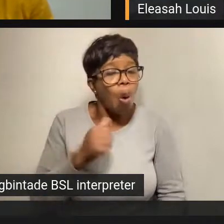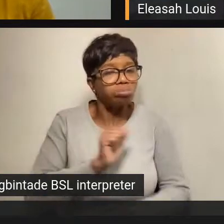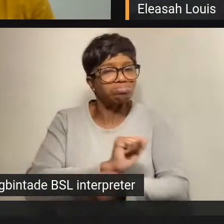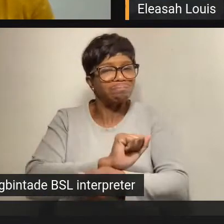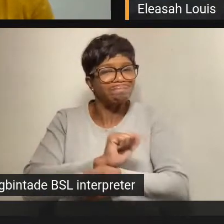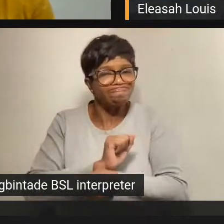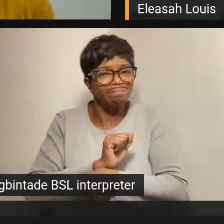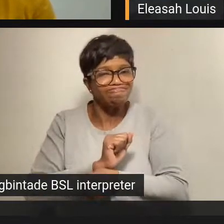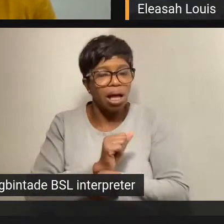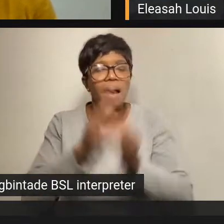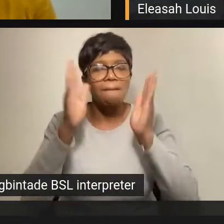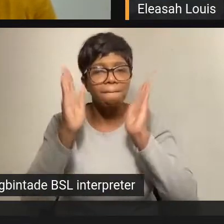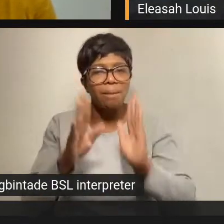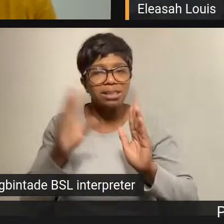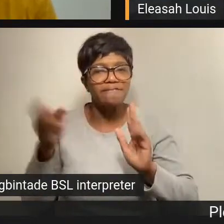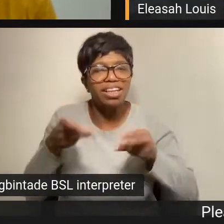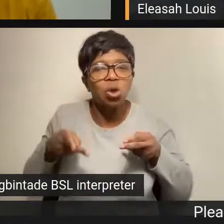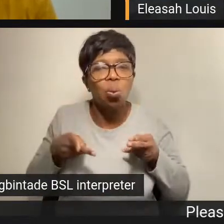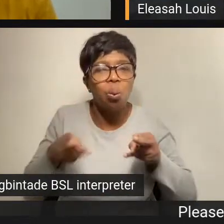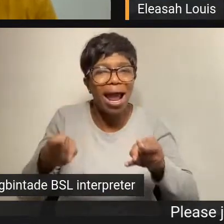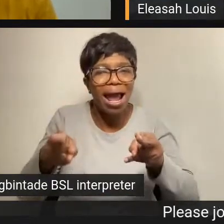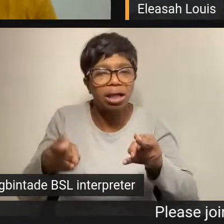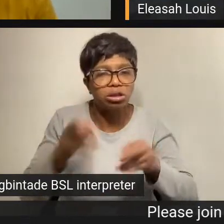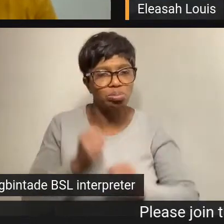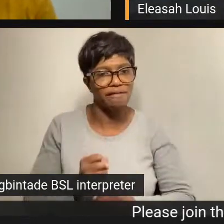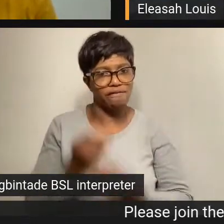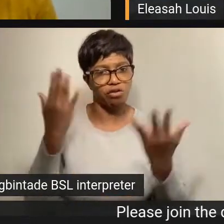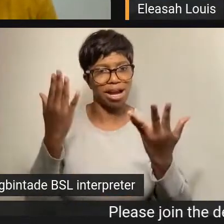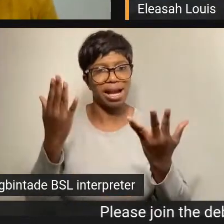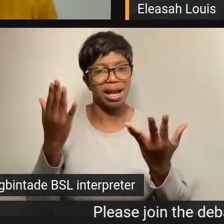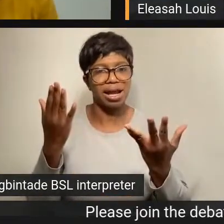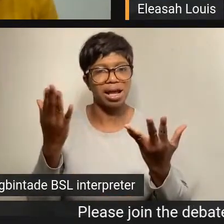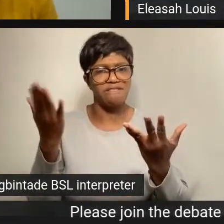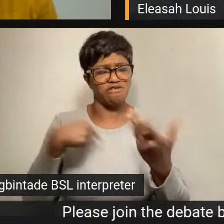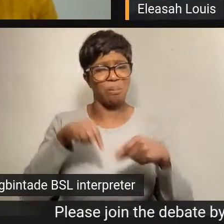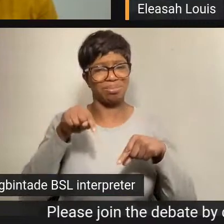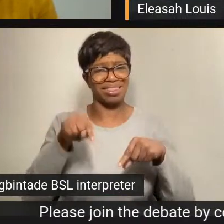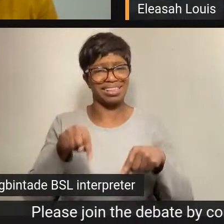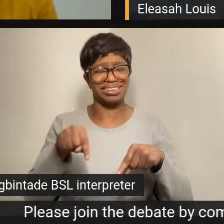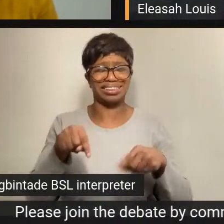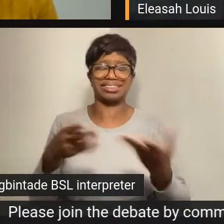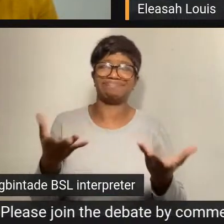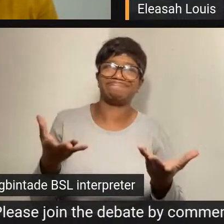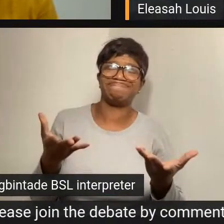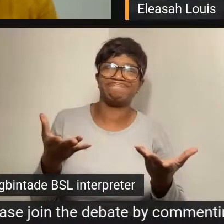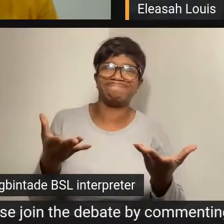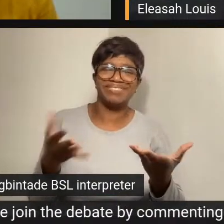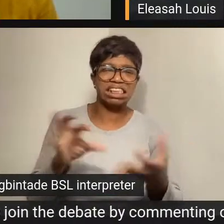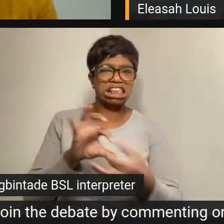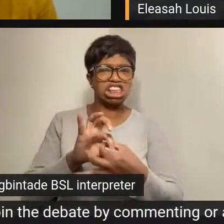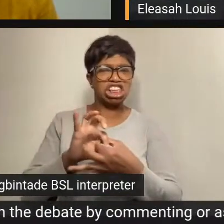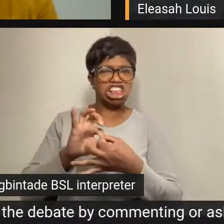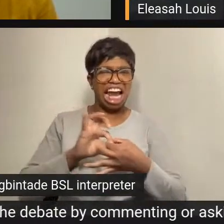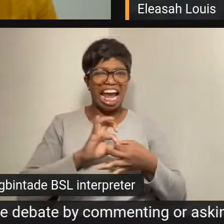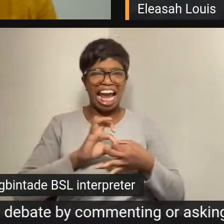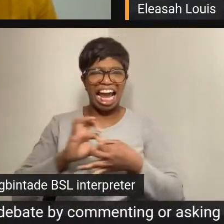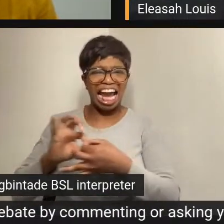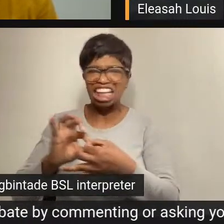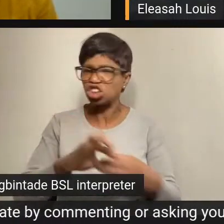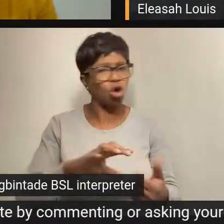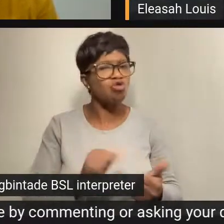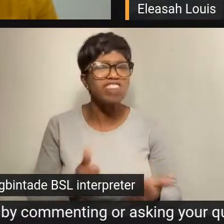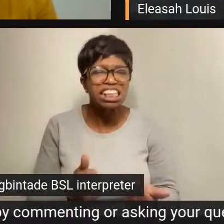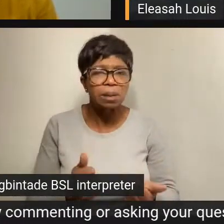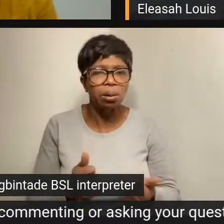we have to find a way to break free out of these, what I see as chains of unreasonableness